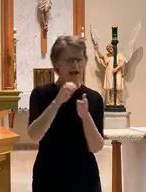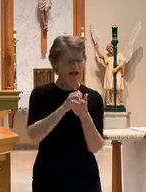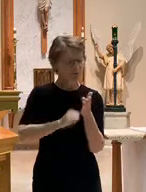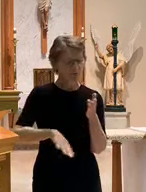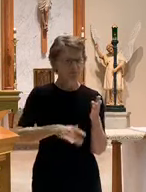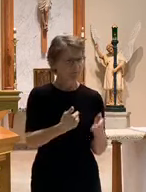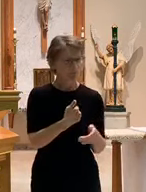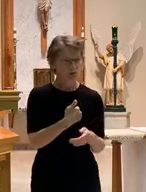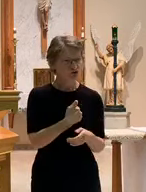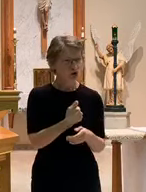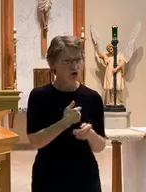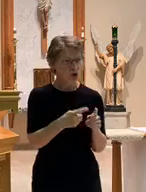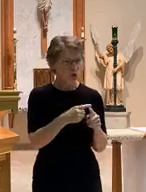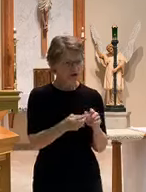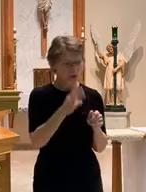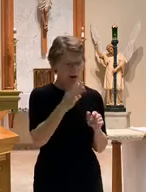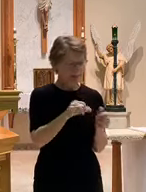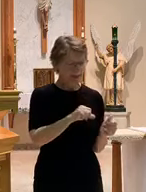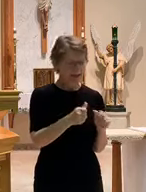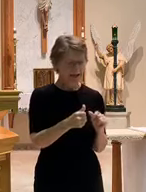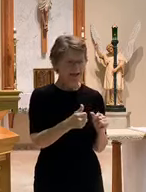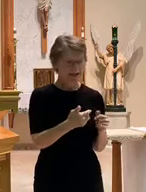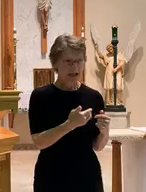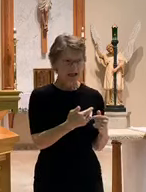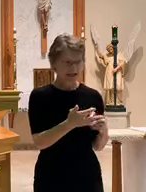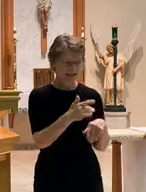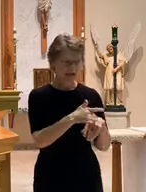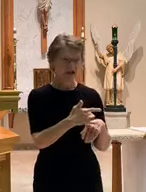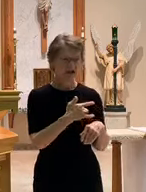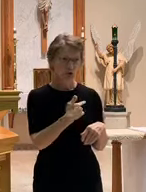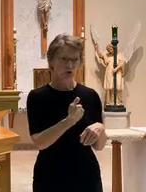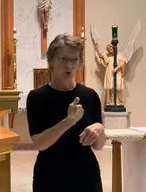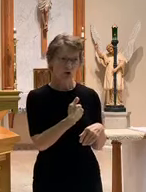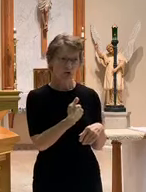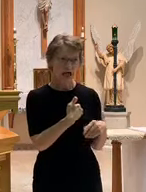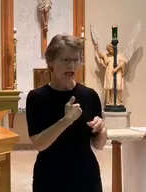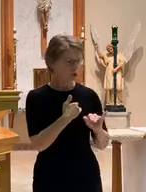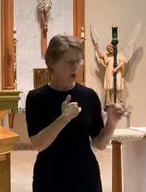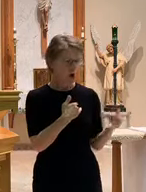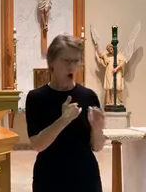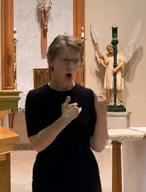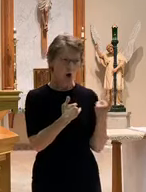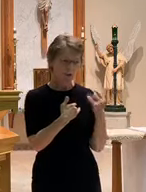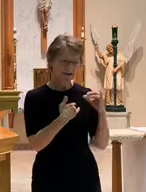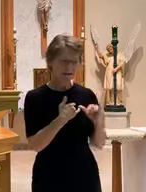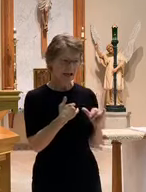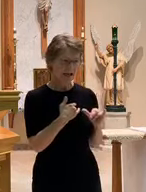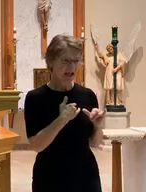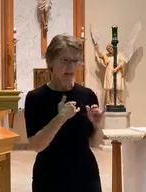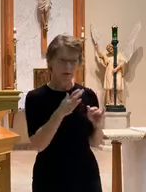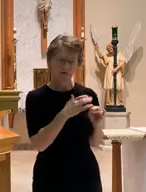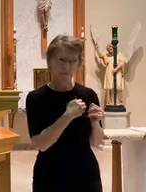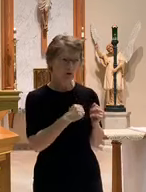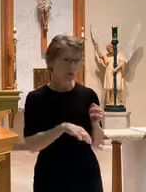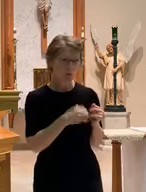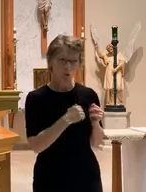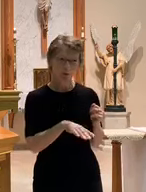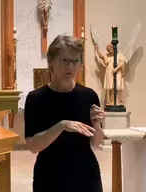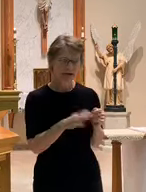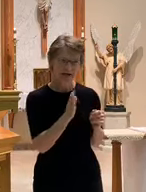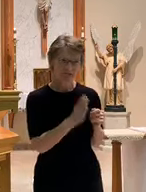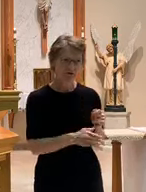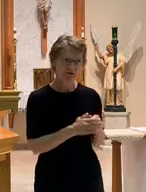soul. Once baptized, always baptized. That's God's assurance that he wants to welcome us into